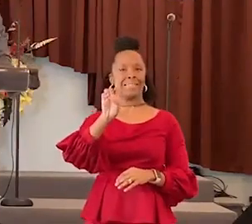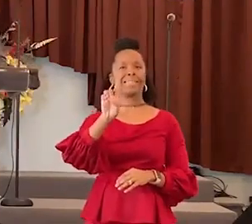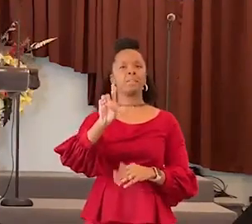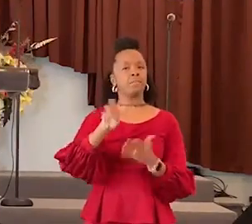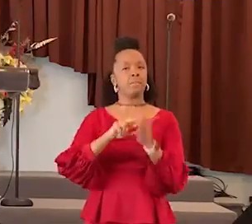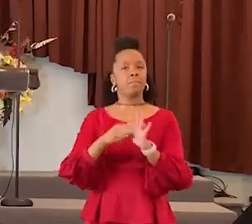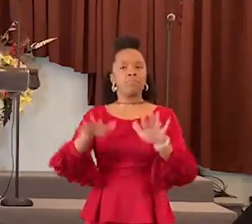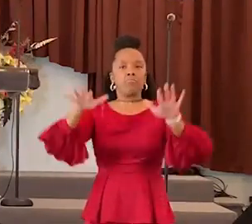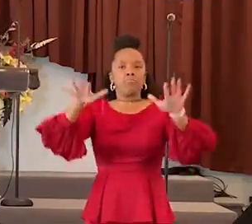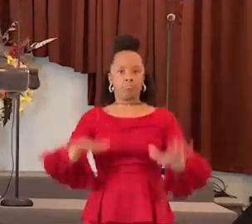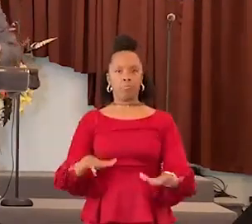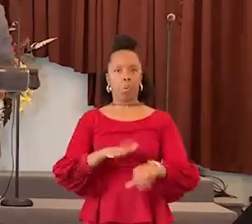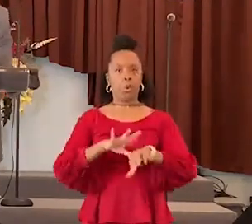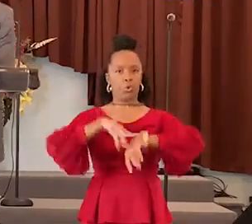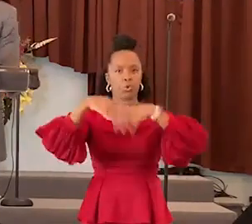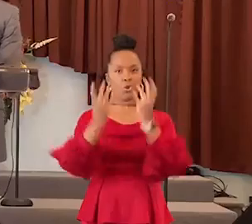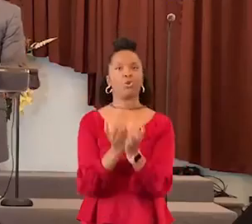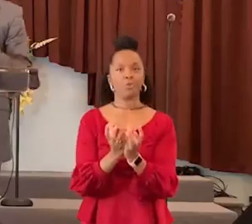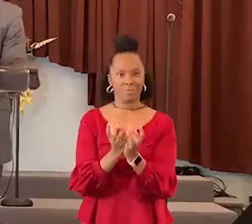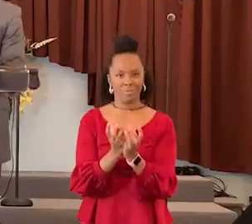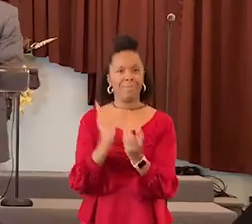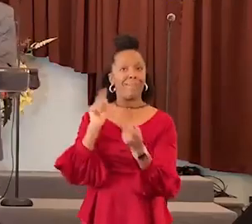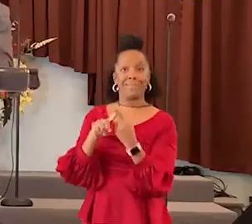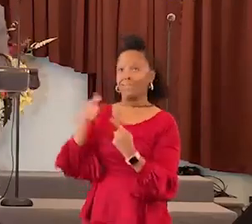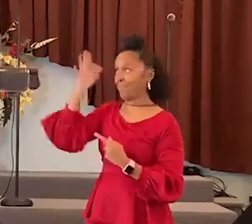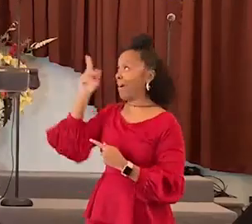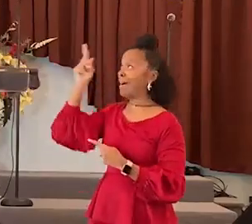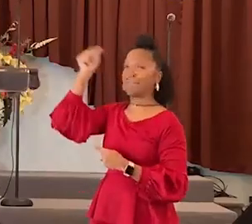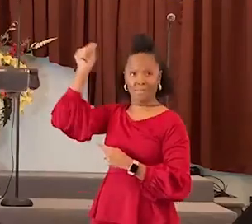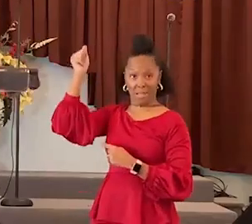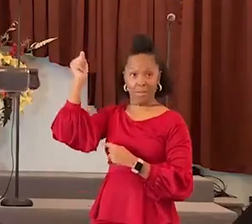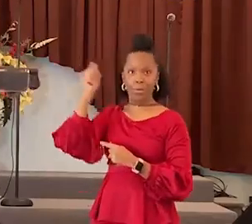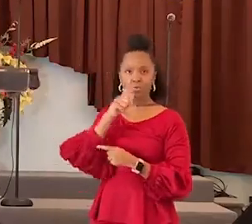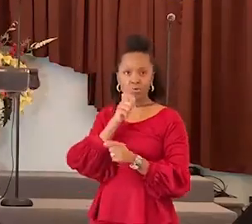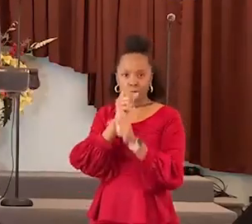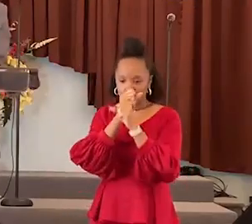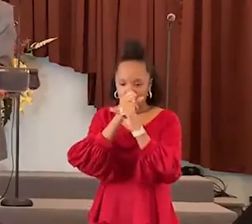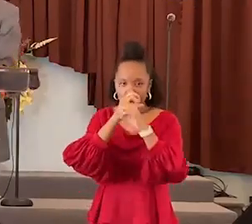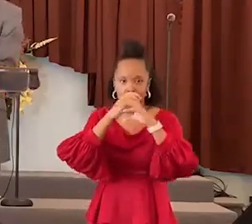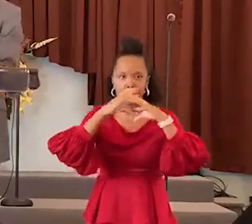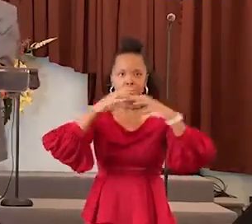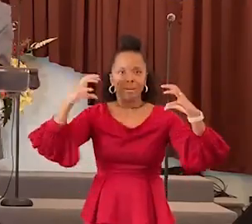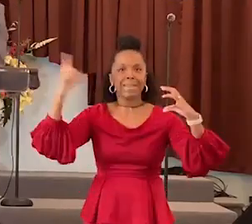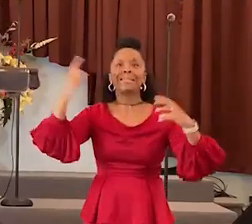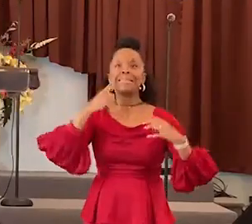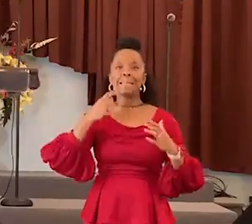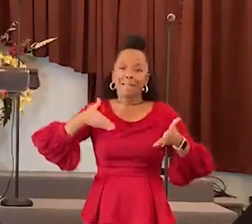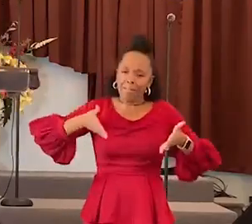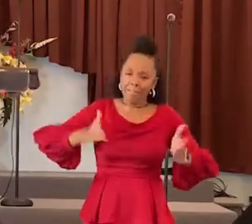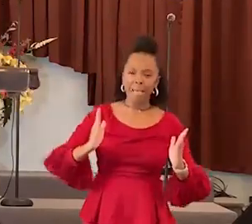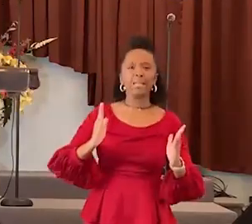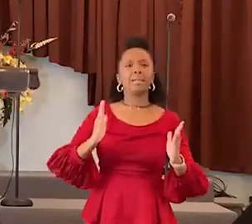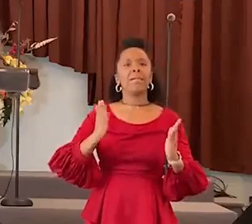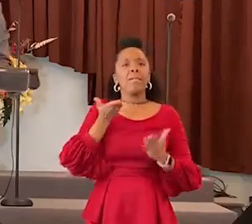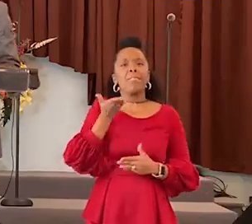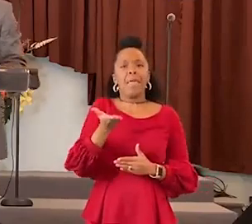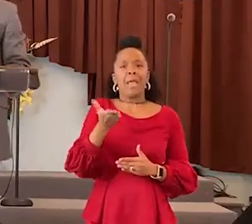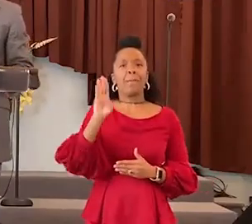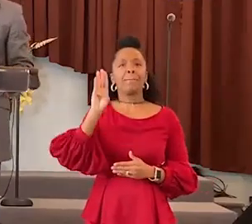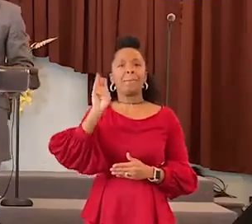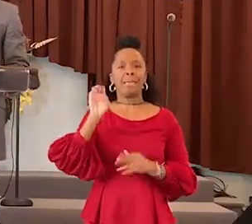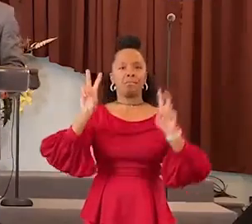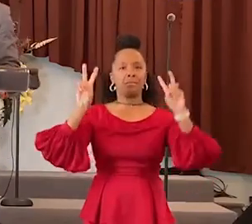Creator, the Father, was ready to say, let there be. Come on, sir. Now God has awakened